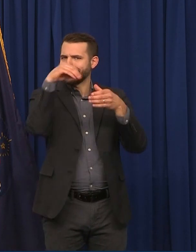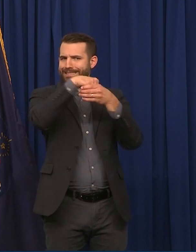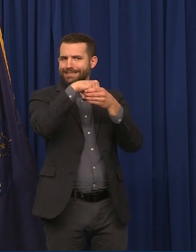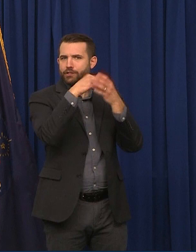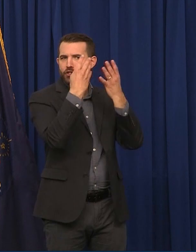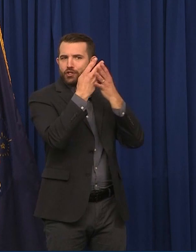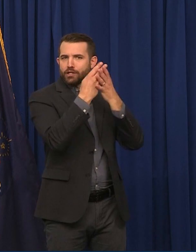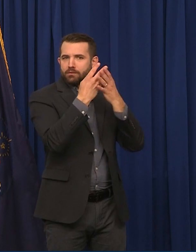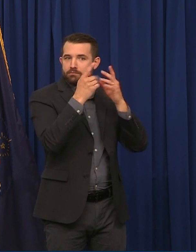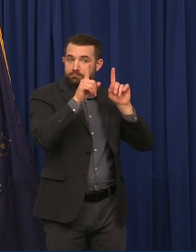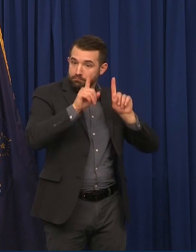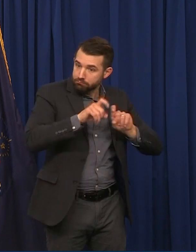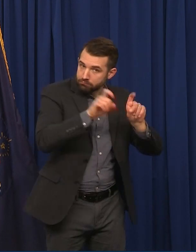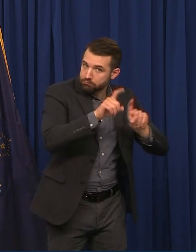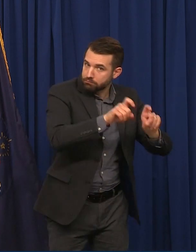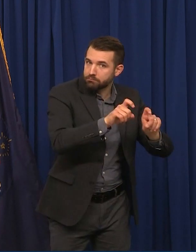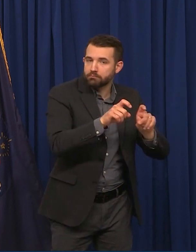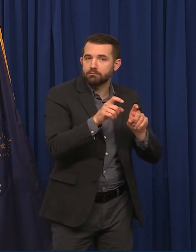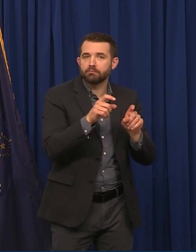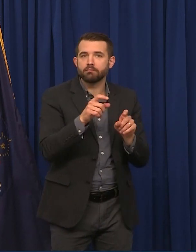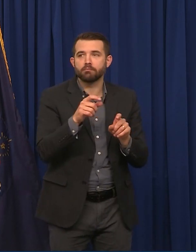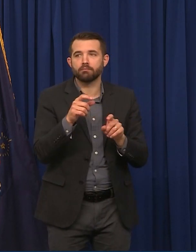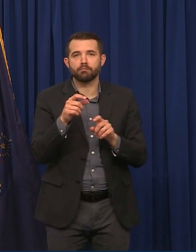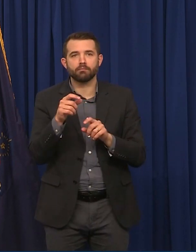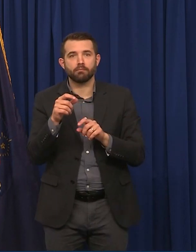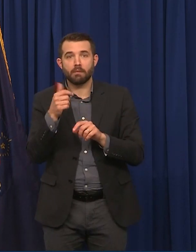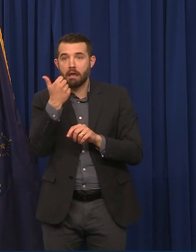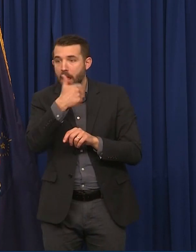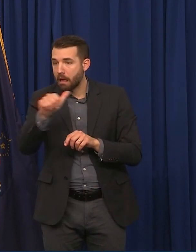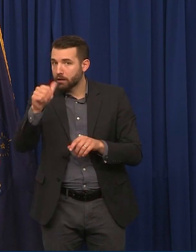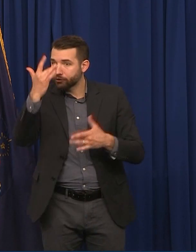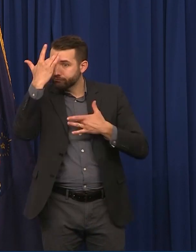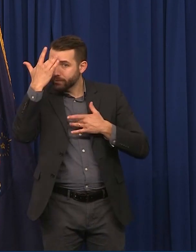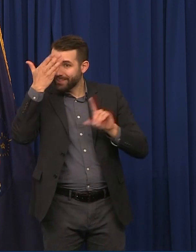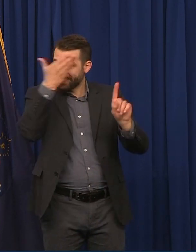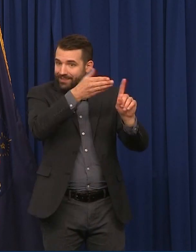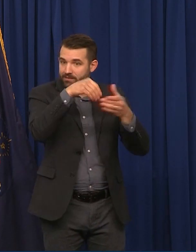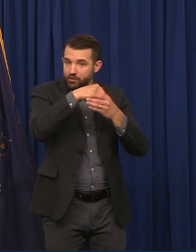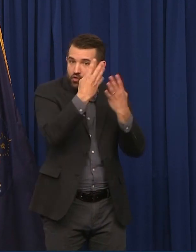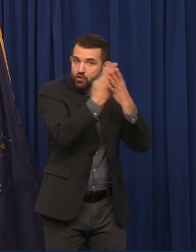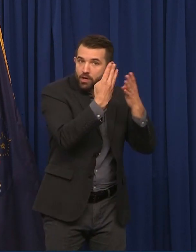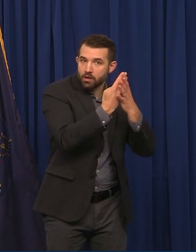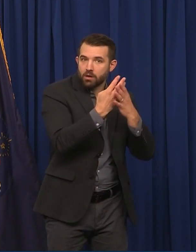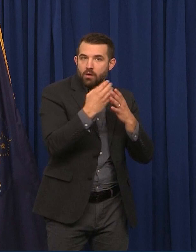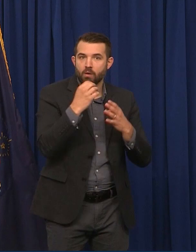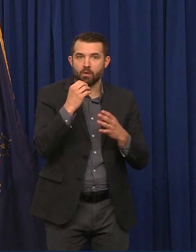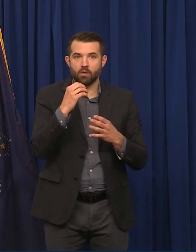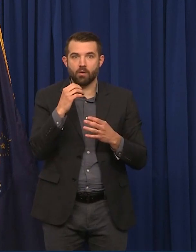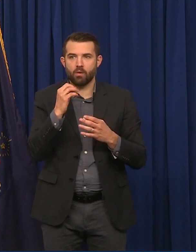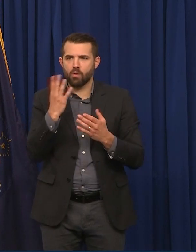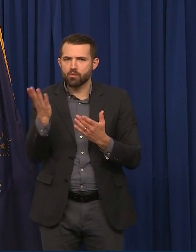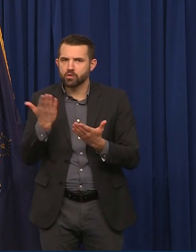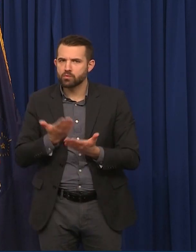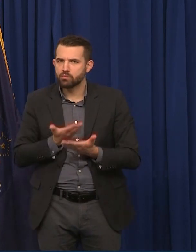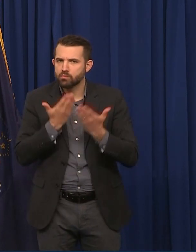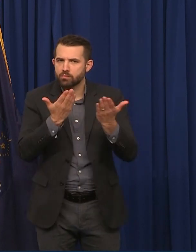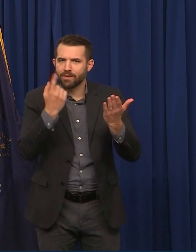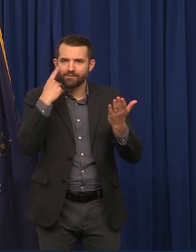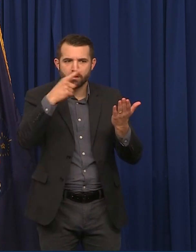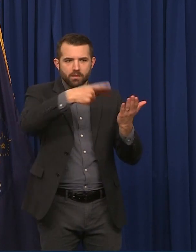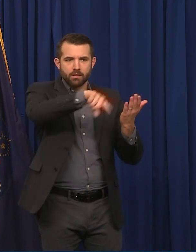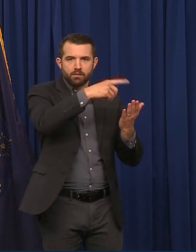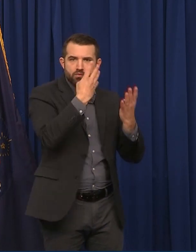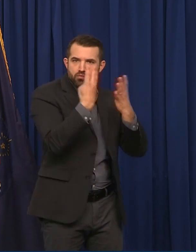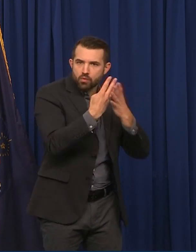Department of Corrections, given the unique environment there and probably the difficulty of social distancing? Great. So Ethan's question is about